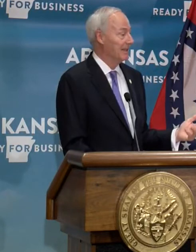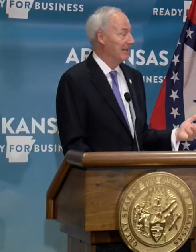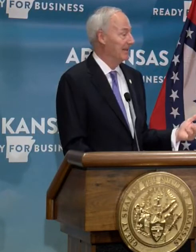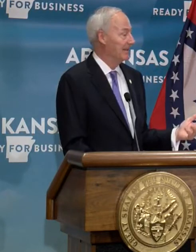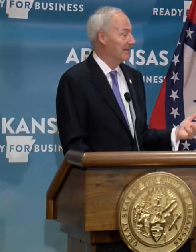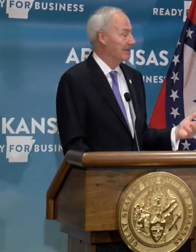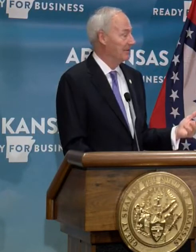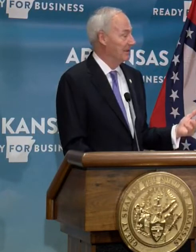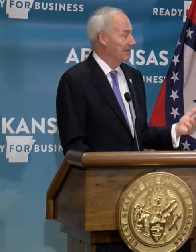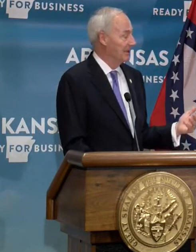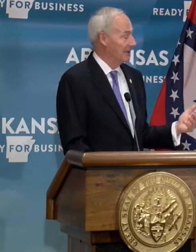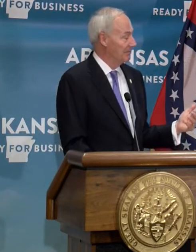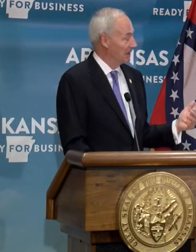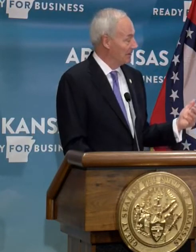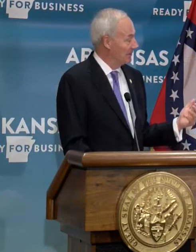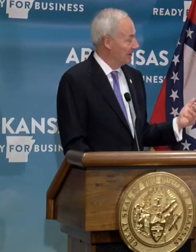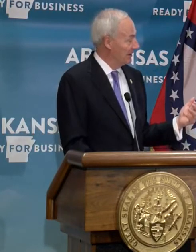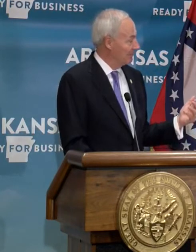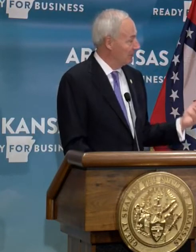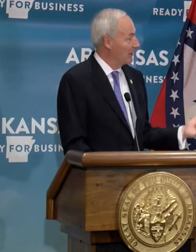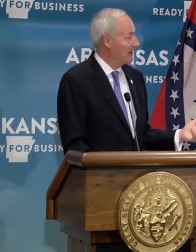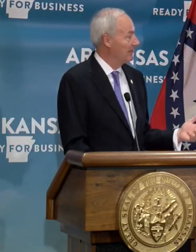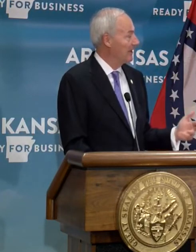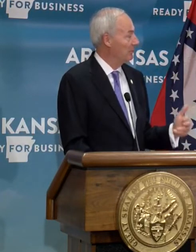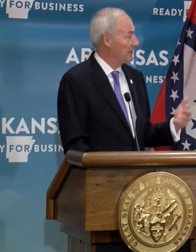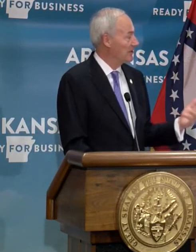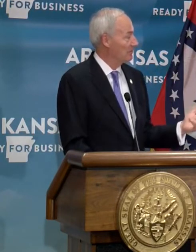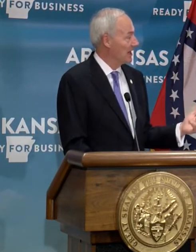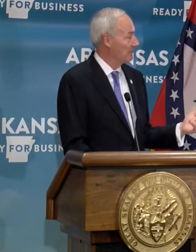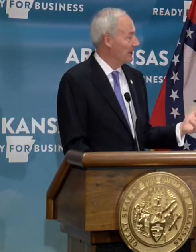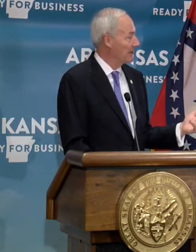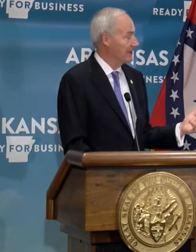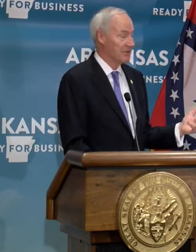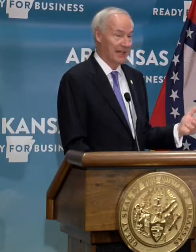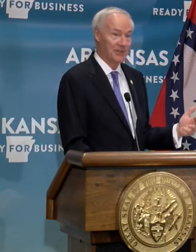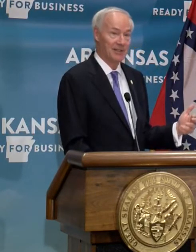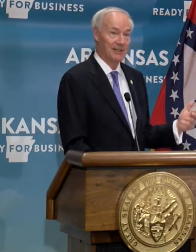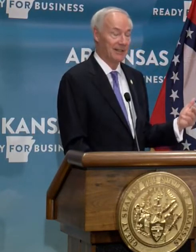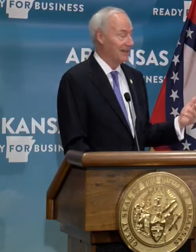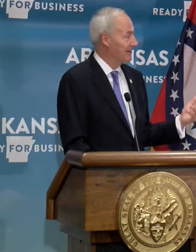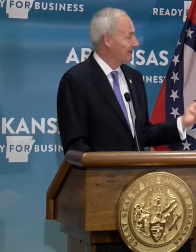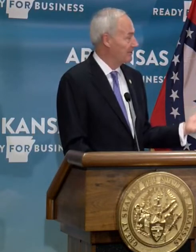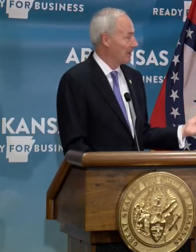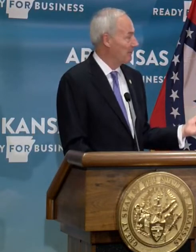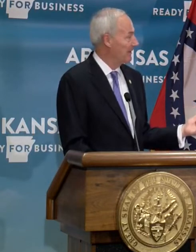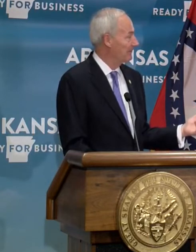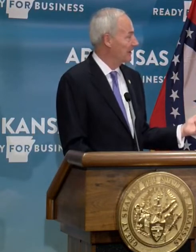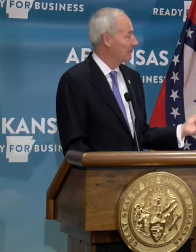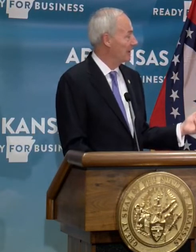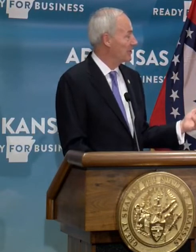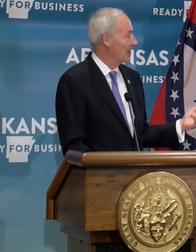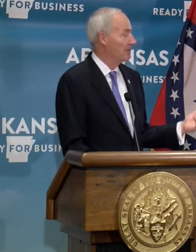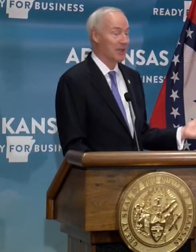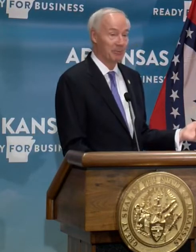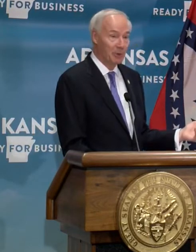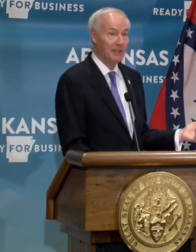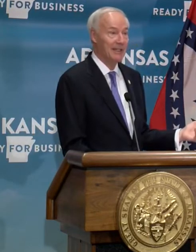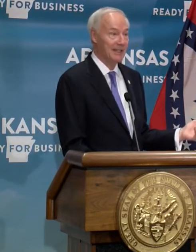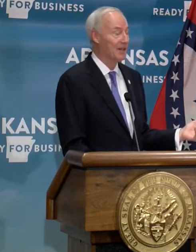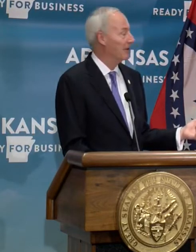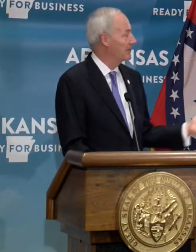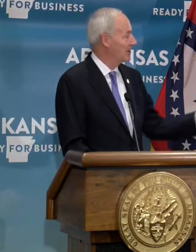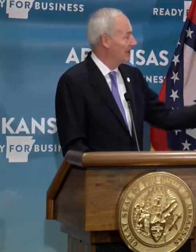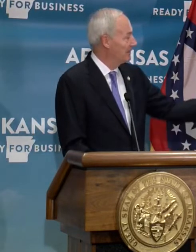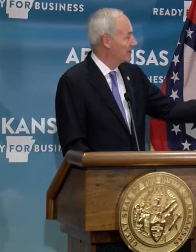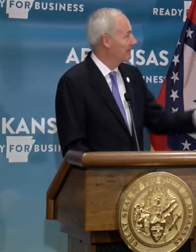area, and we went in there. We did some comprehensive testing. Department of Health did a great job. The community